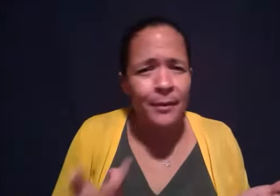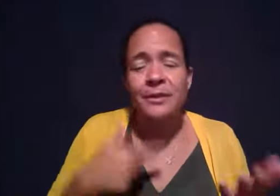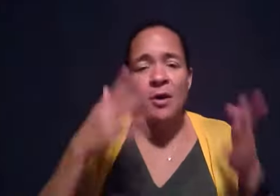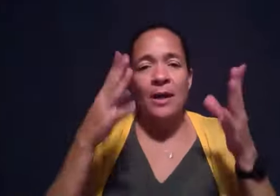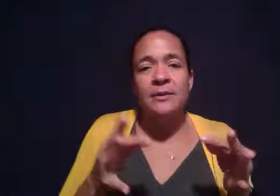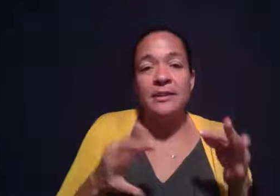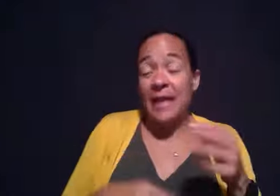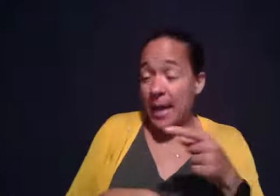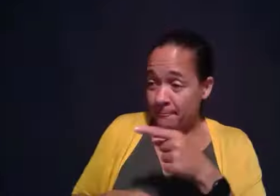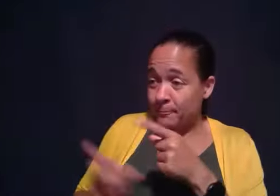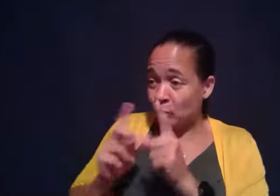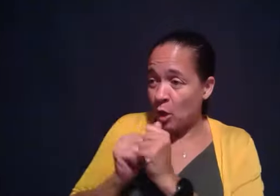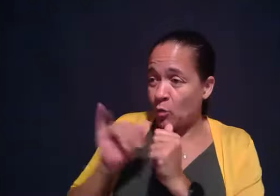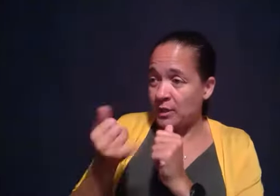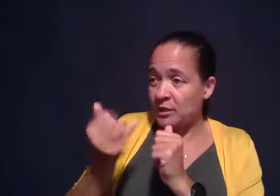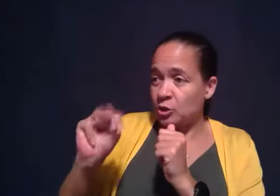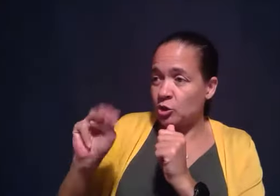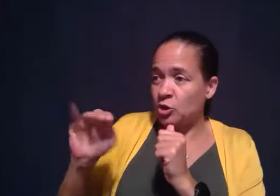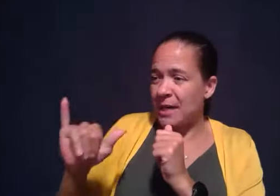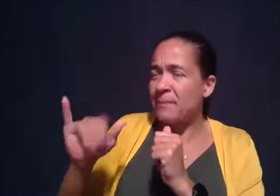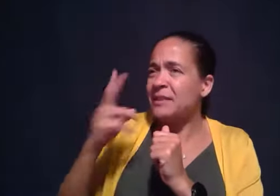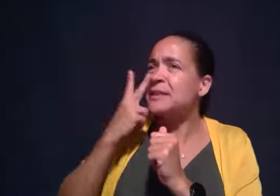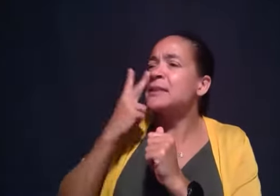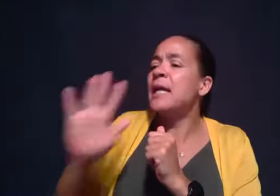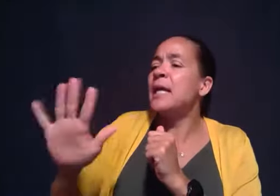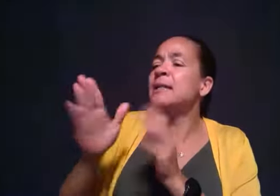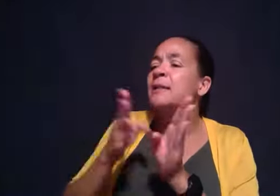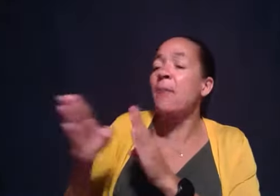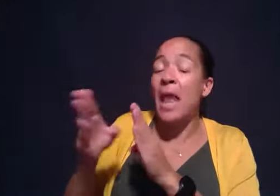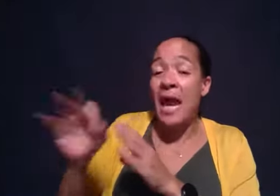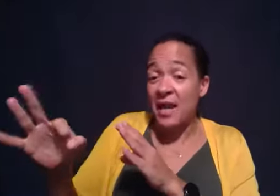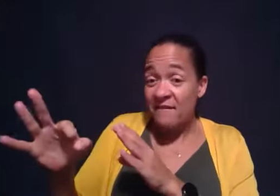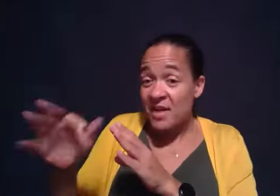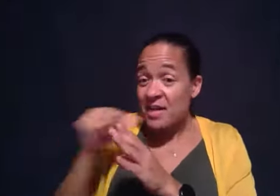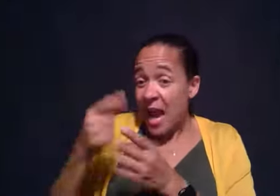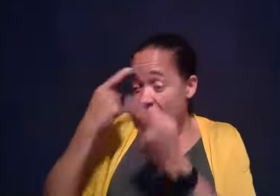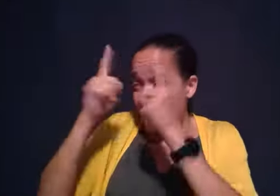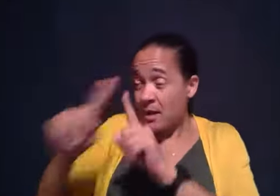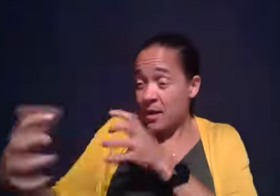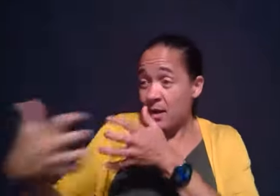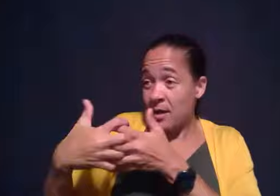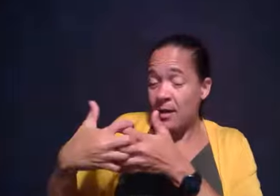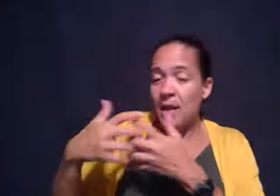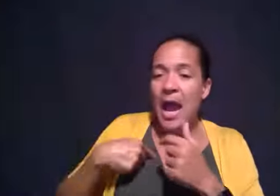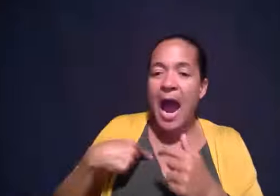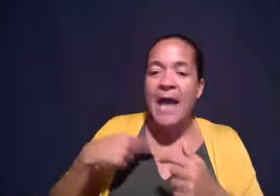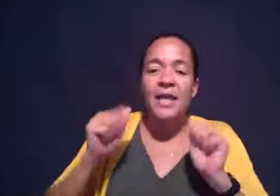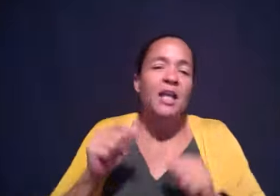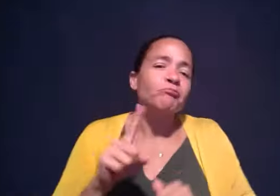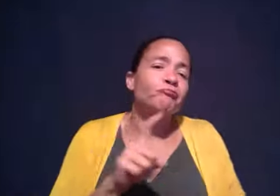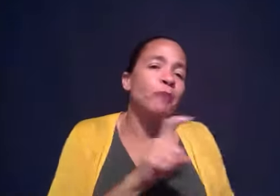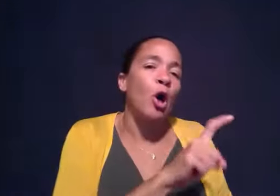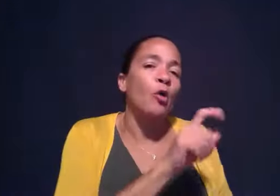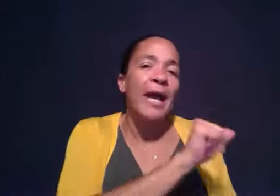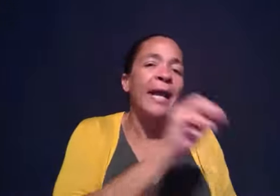Jimmy and see what the Jimmy plan is. And if that doesn't work out, I can just hustle back over to AA. And so that's what I